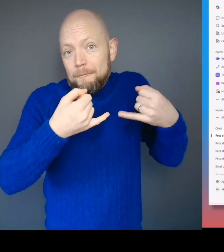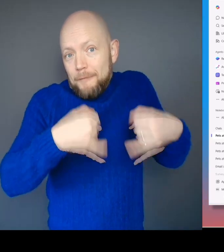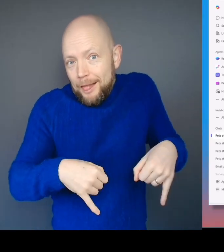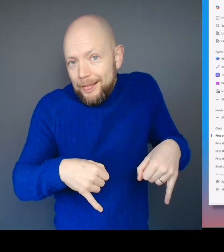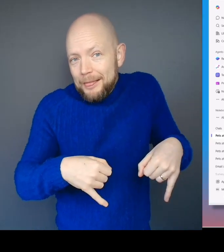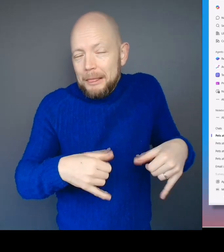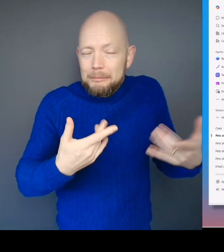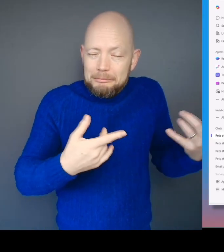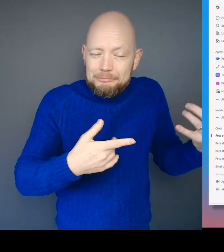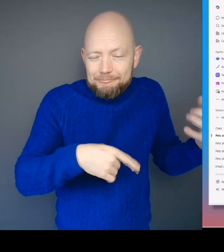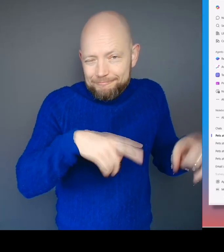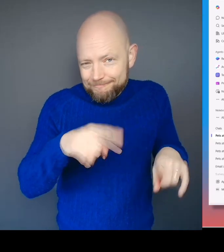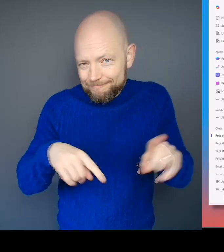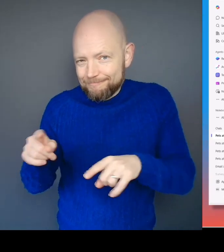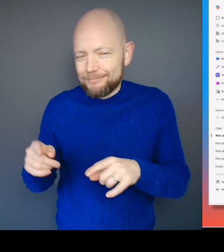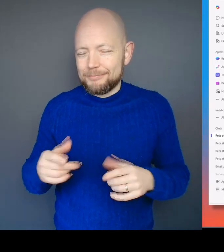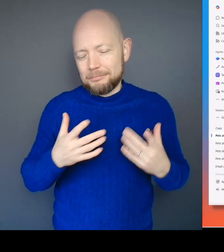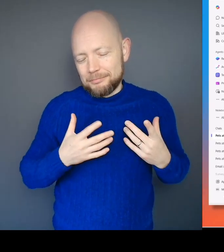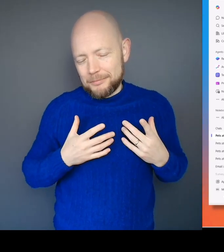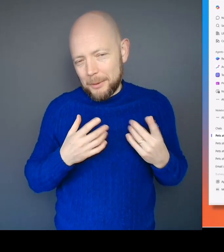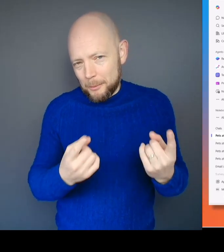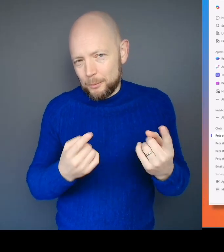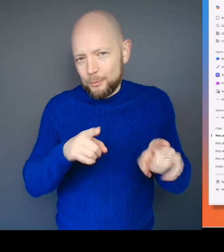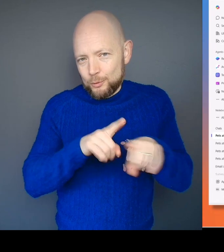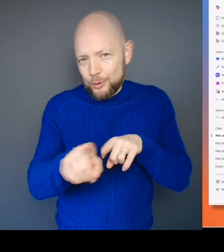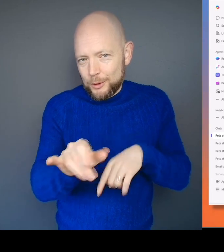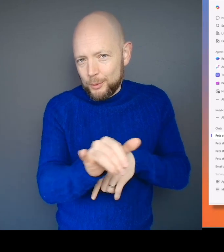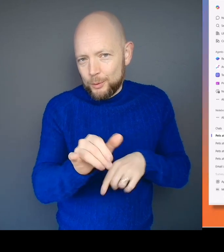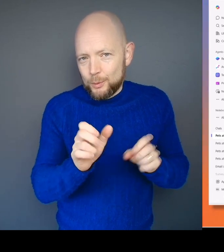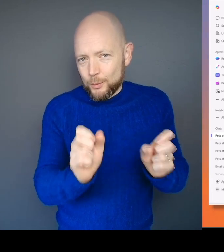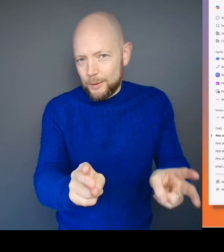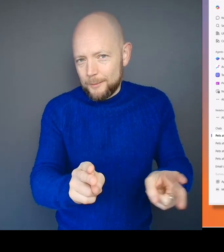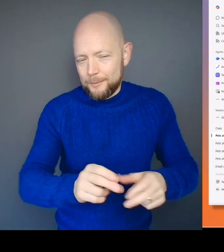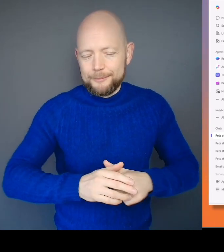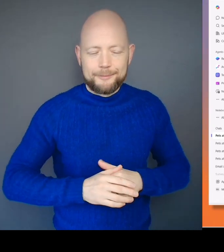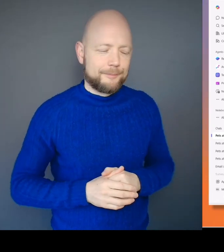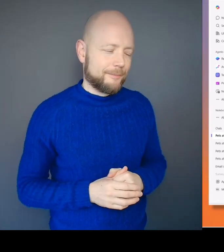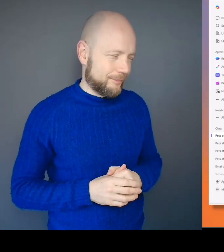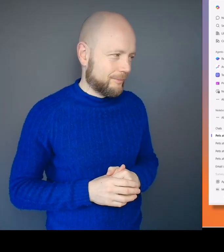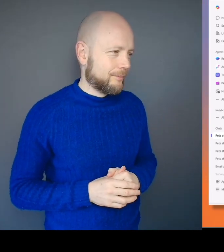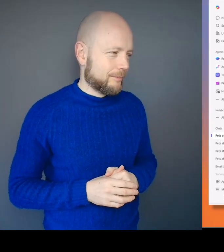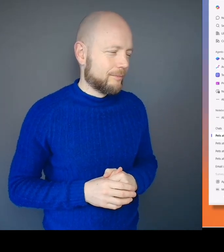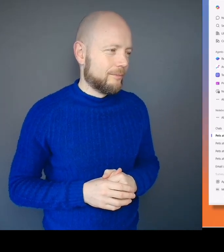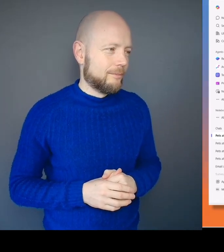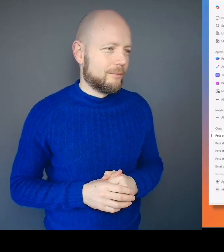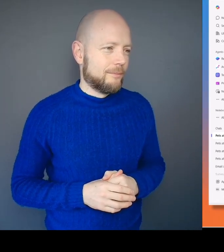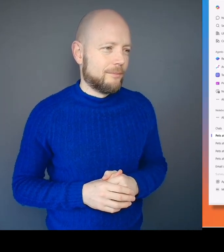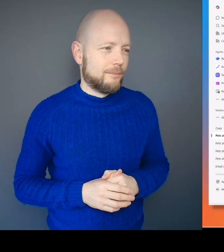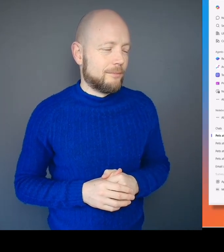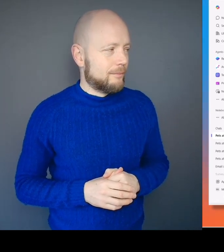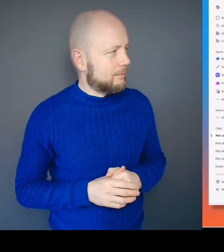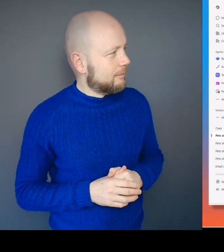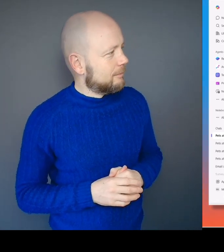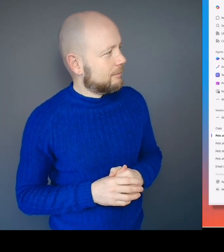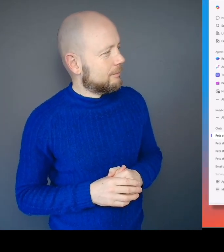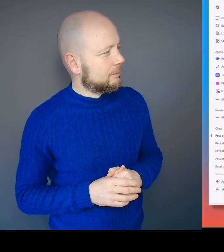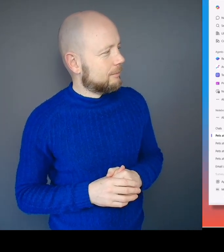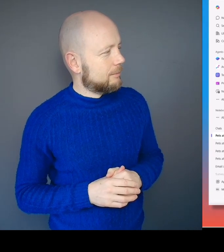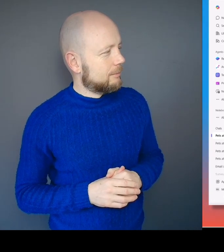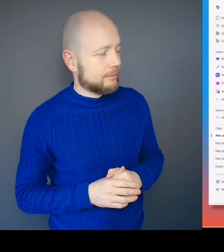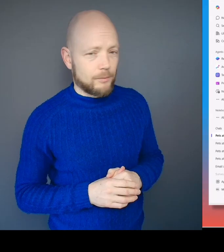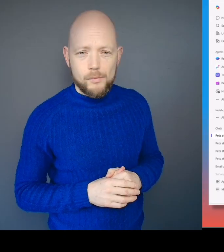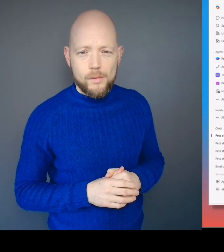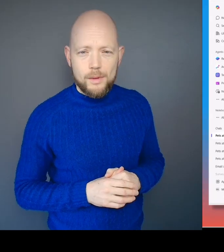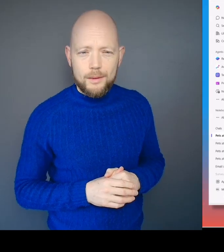finding the things from a general prompt. So there's two different ways that you can use that there. So this is the concept of it being grounded in your